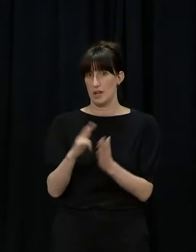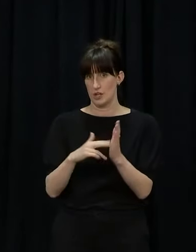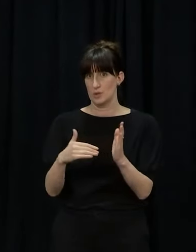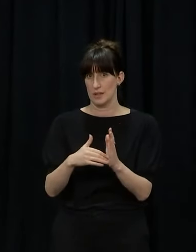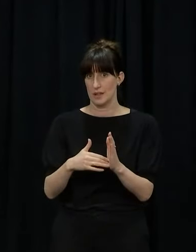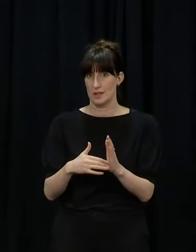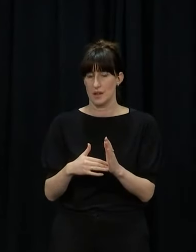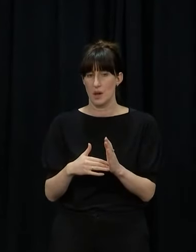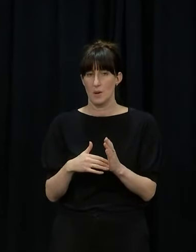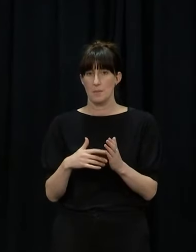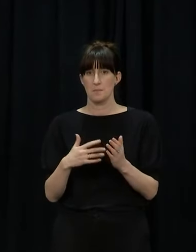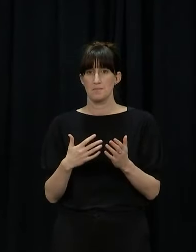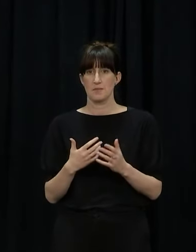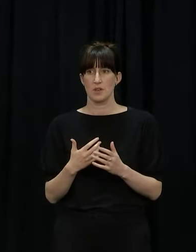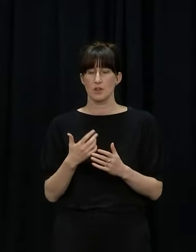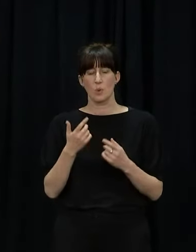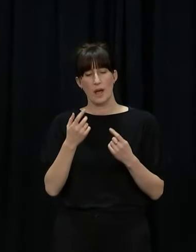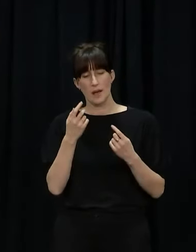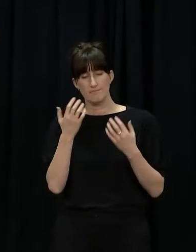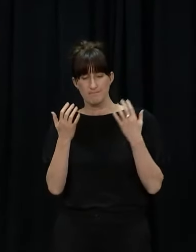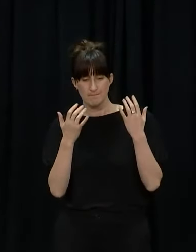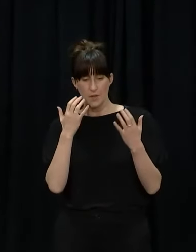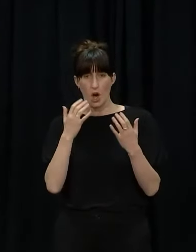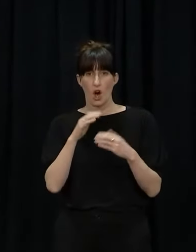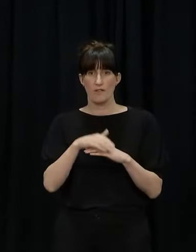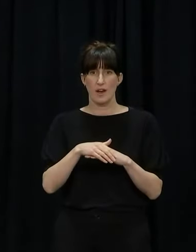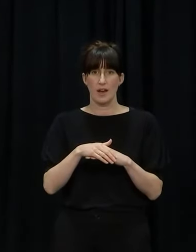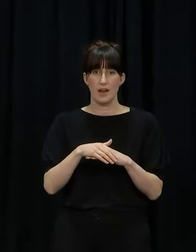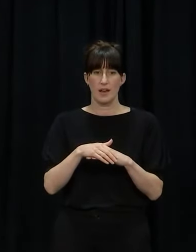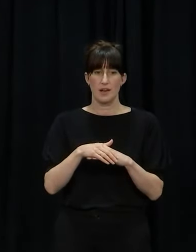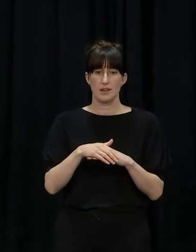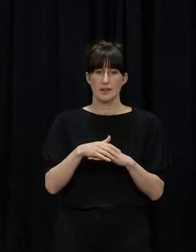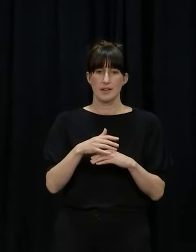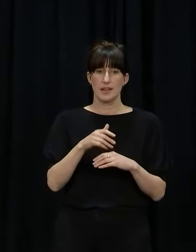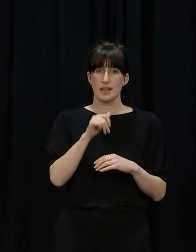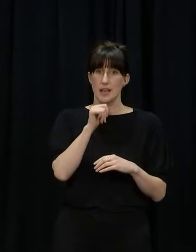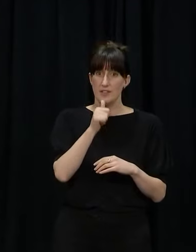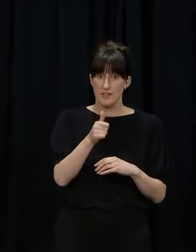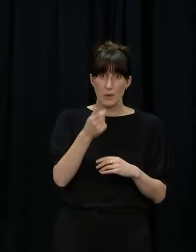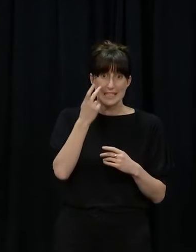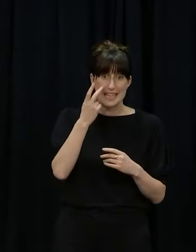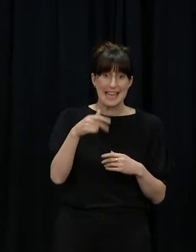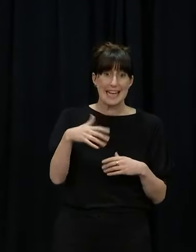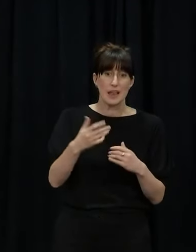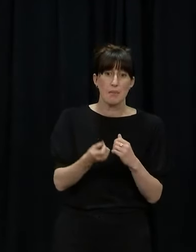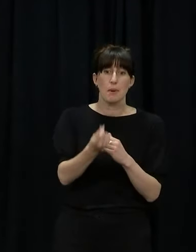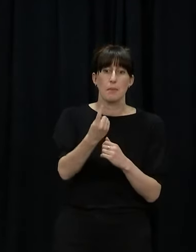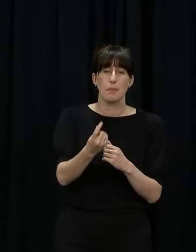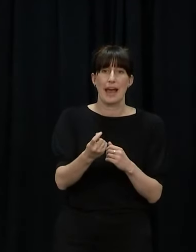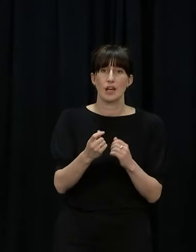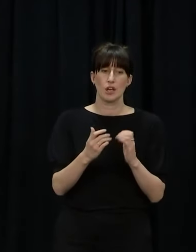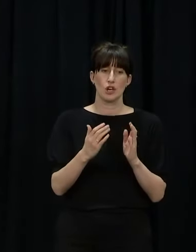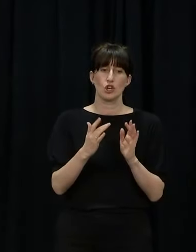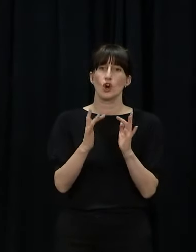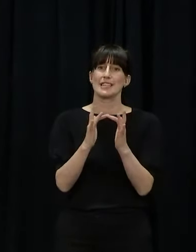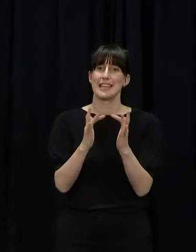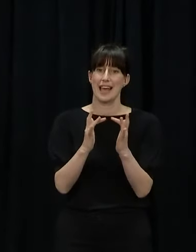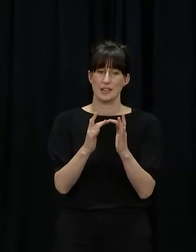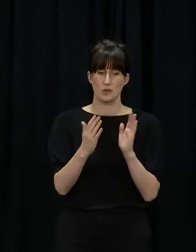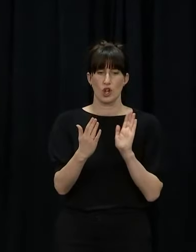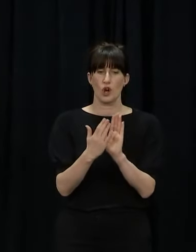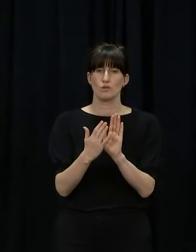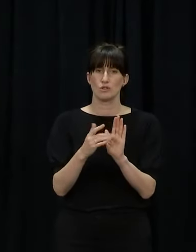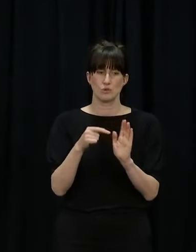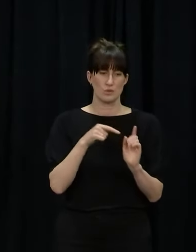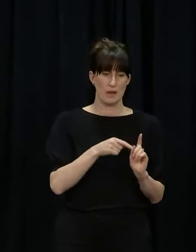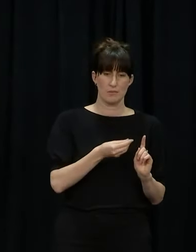at whether or not we have close contacts through other parts of the country. All of that will give us a sense of whether or not we have a